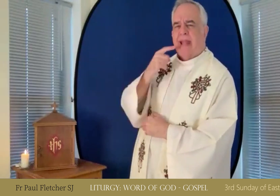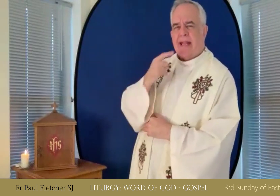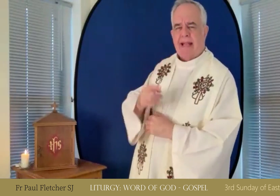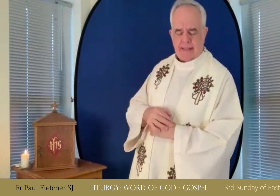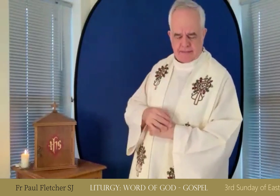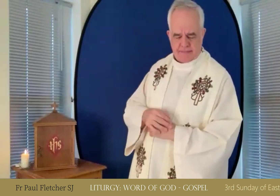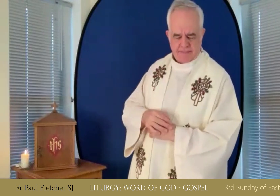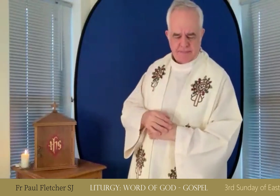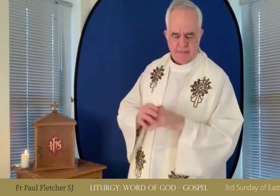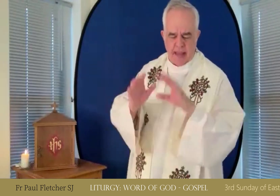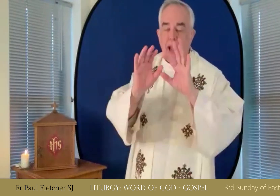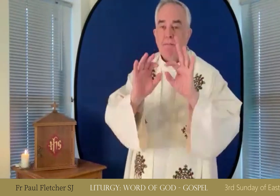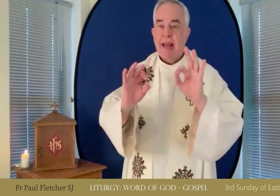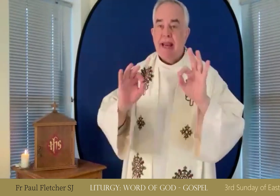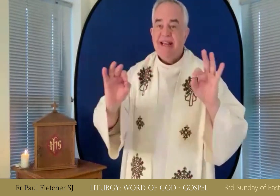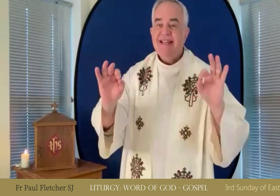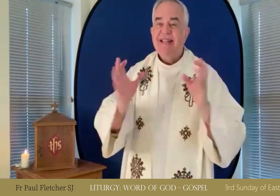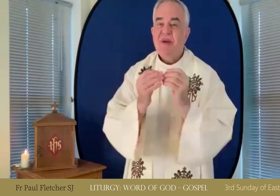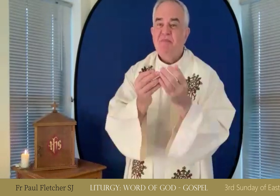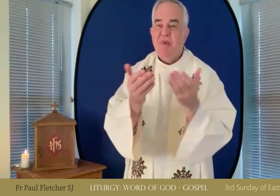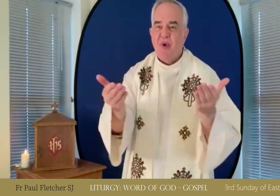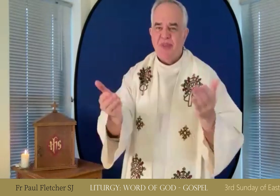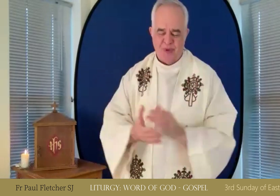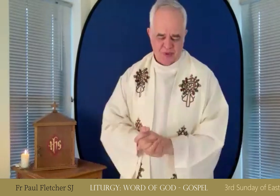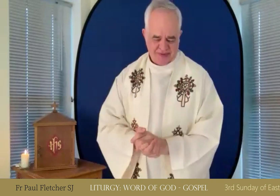He said, peace be with you.